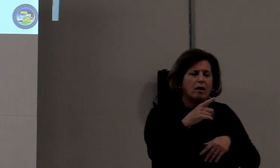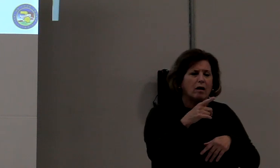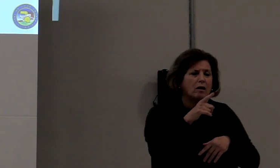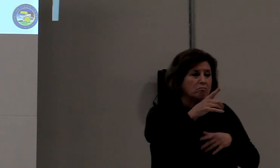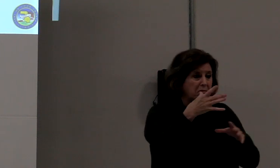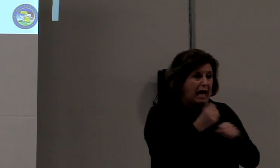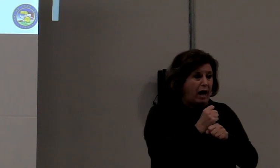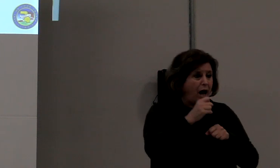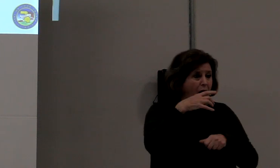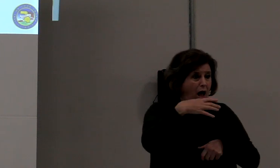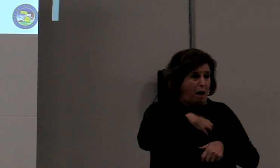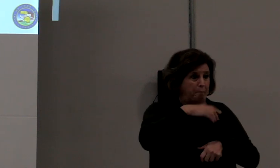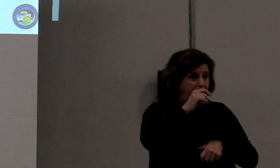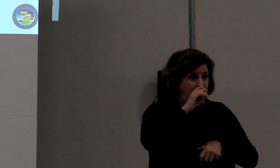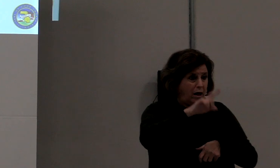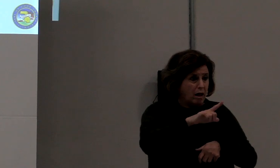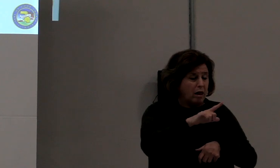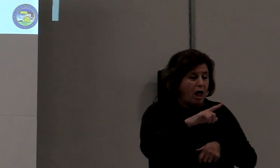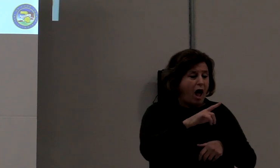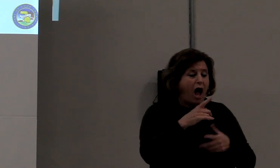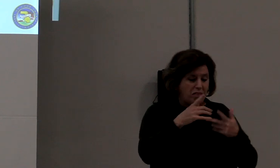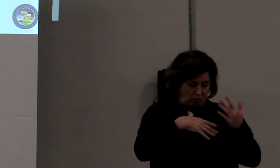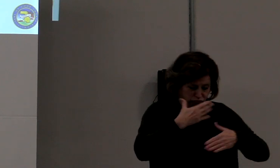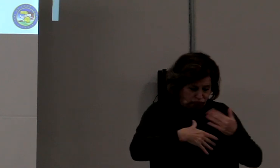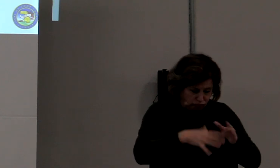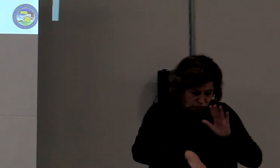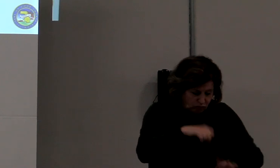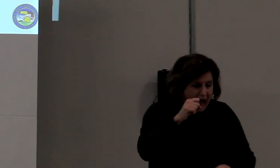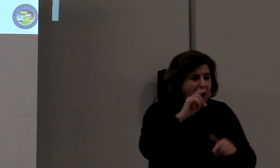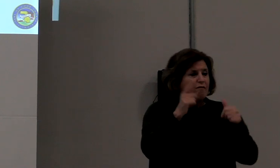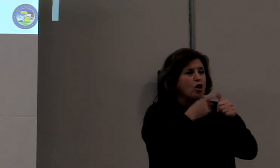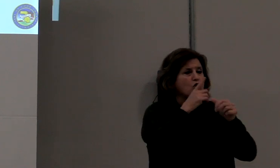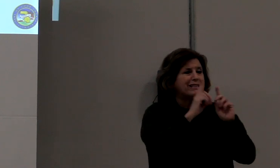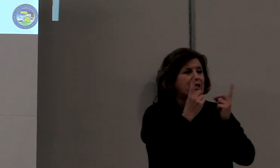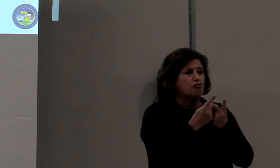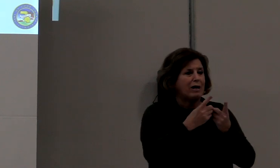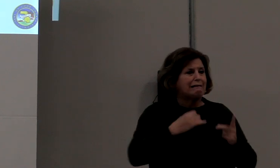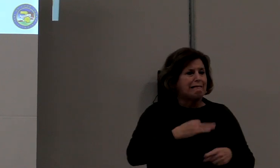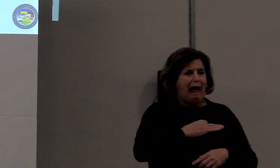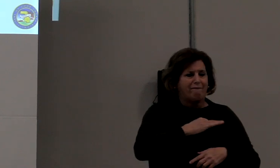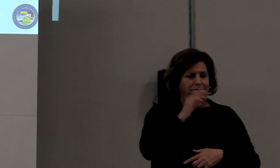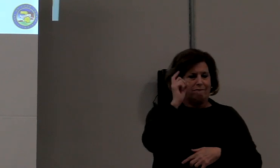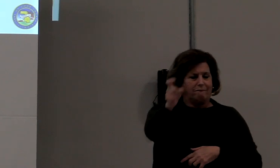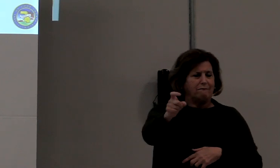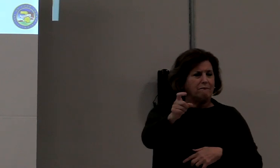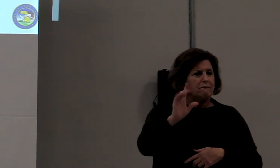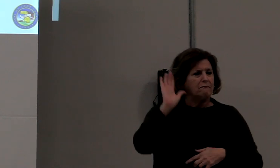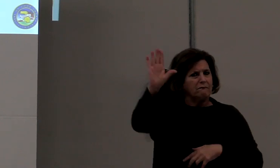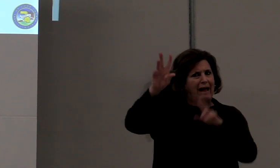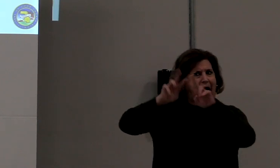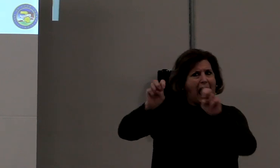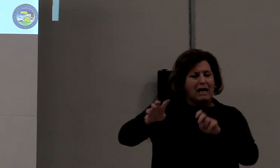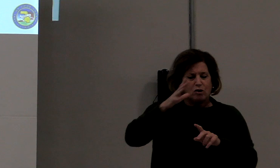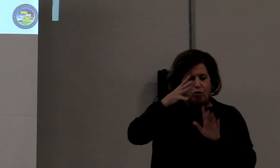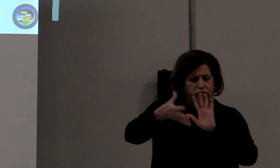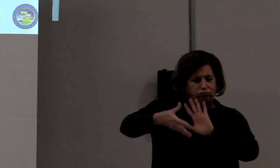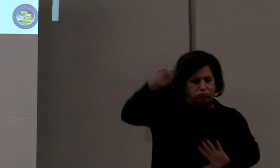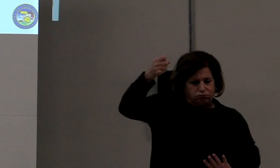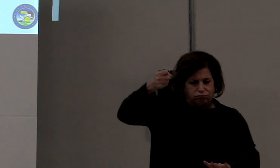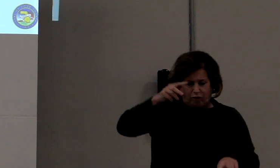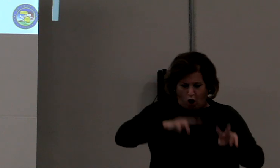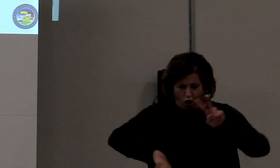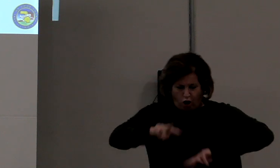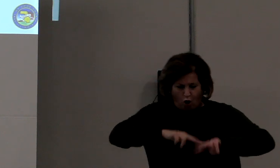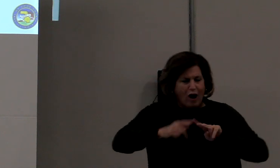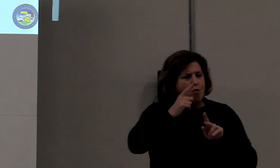your appeal, and it gets randomized to 1st District staff, one of our analysts will pull it out of a queue and look at